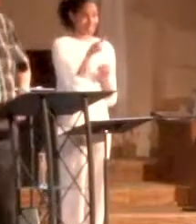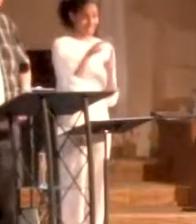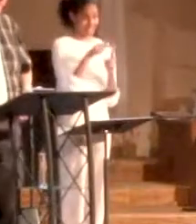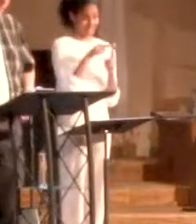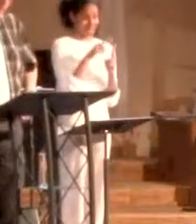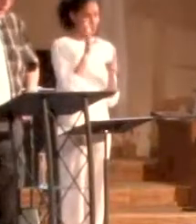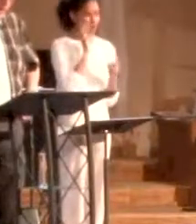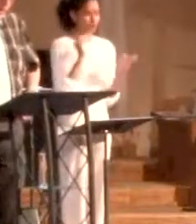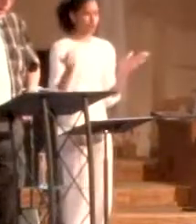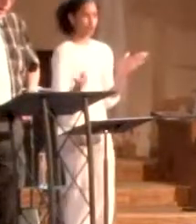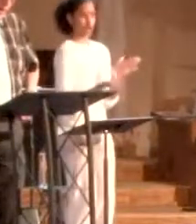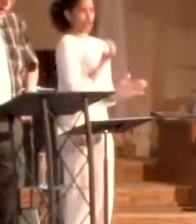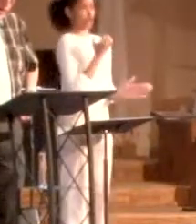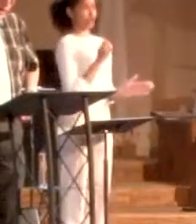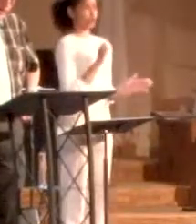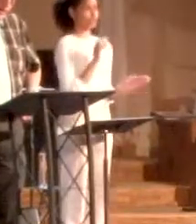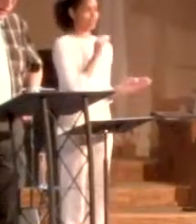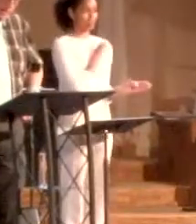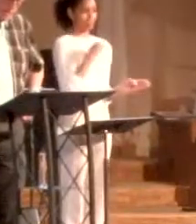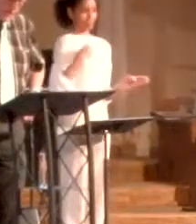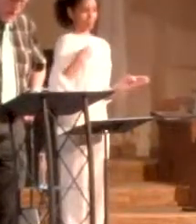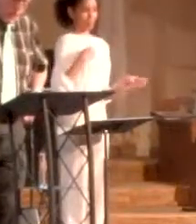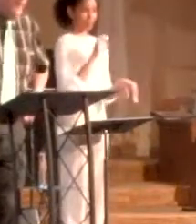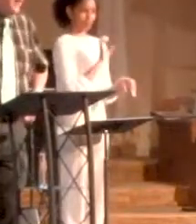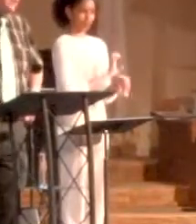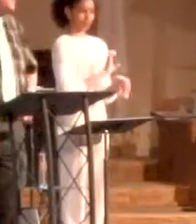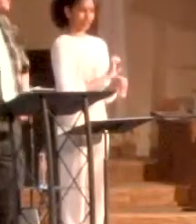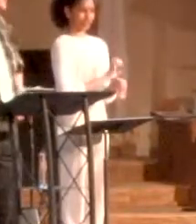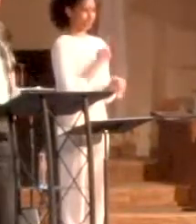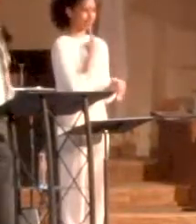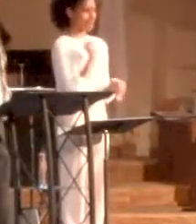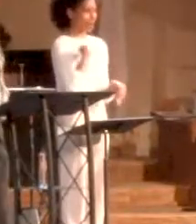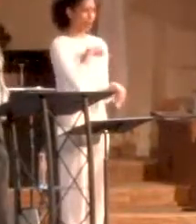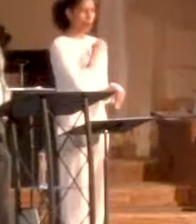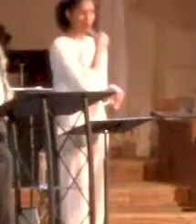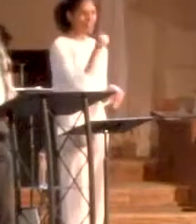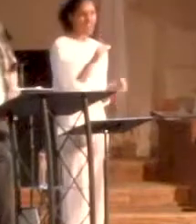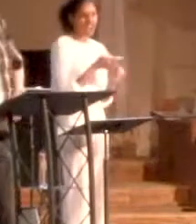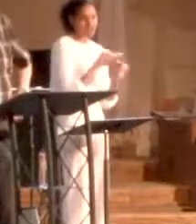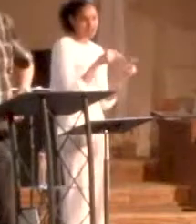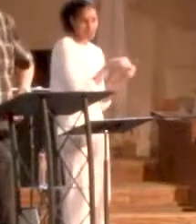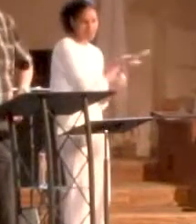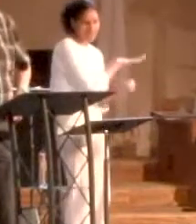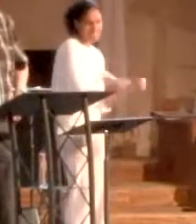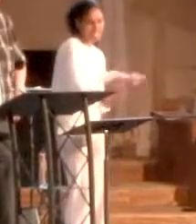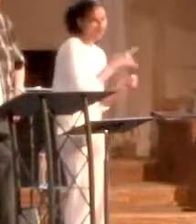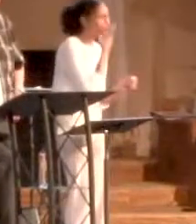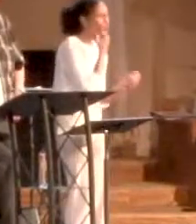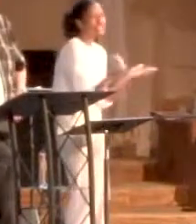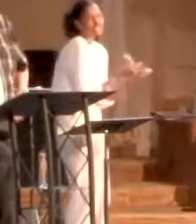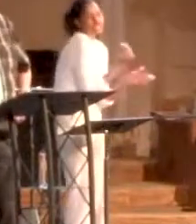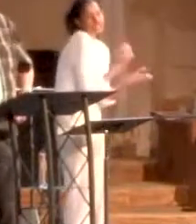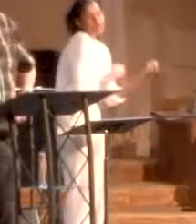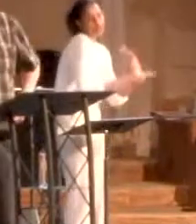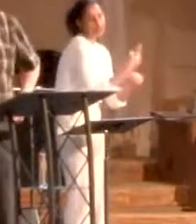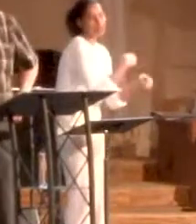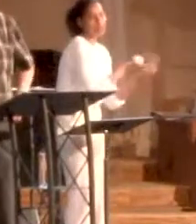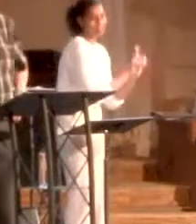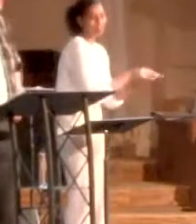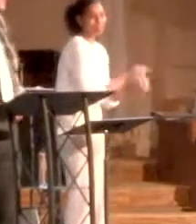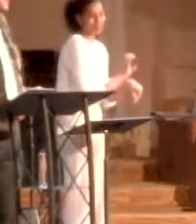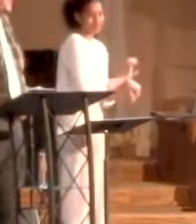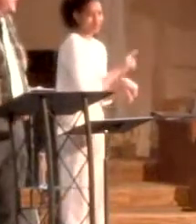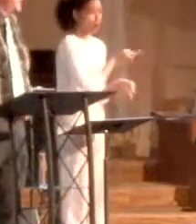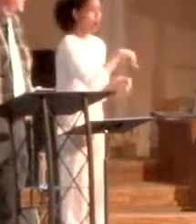church. She said, "We're not from here. We're just newcomers. We've only been